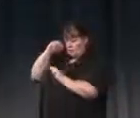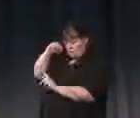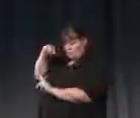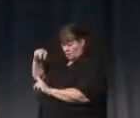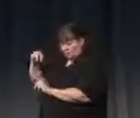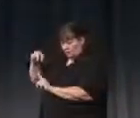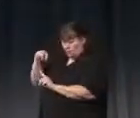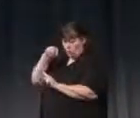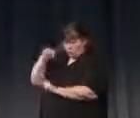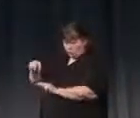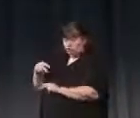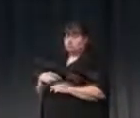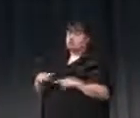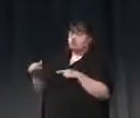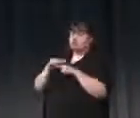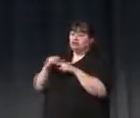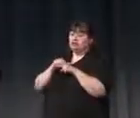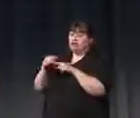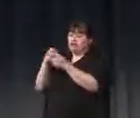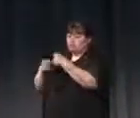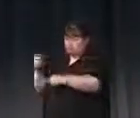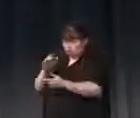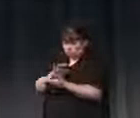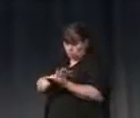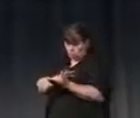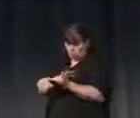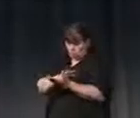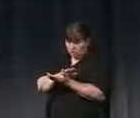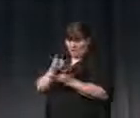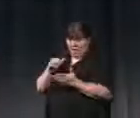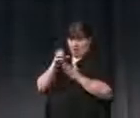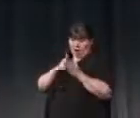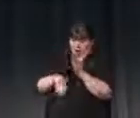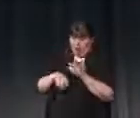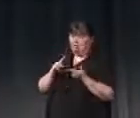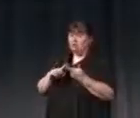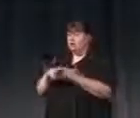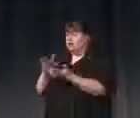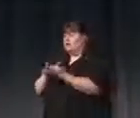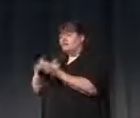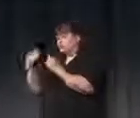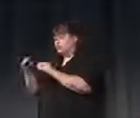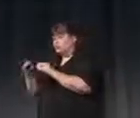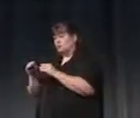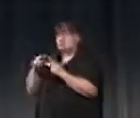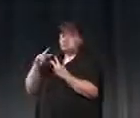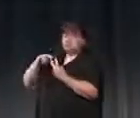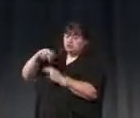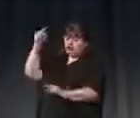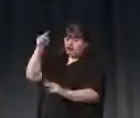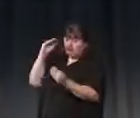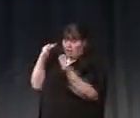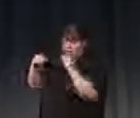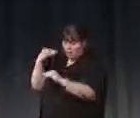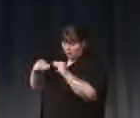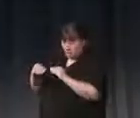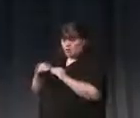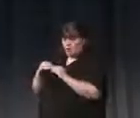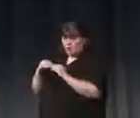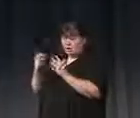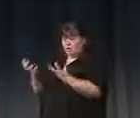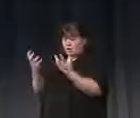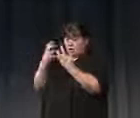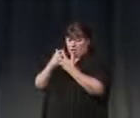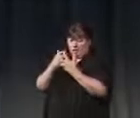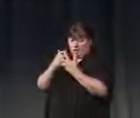regulation. Perpetual training replaces the school in this short article. Things like pharmaceuticals and genetic engineering replace confinement